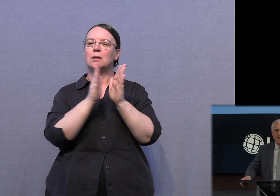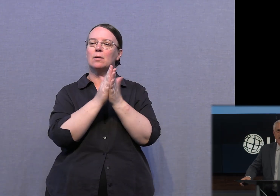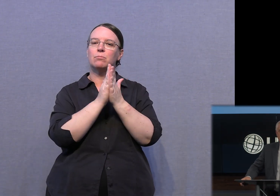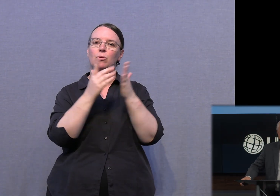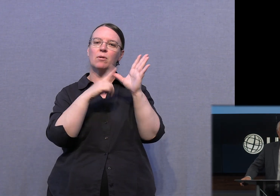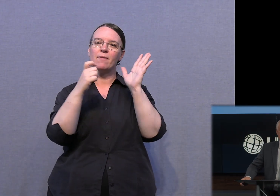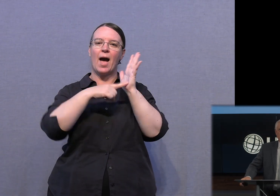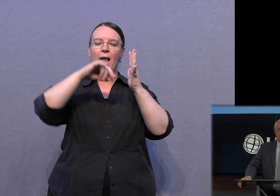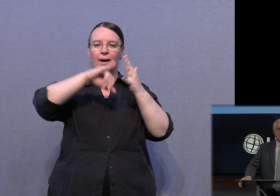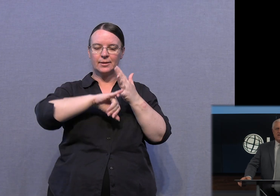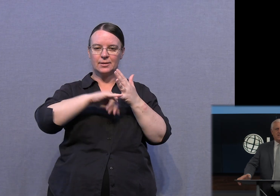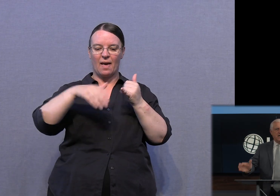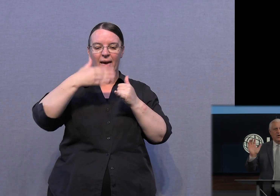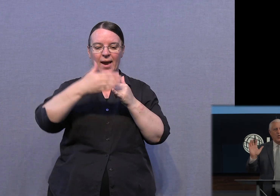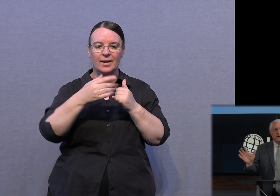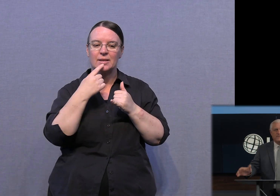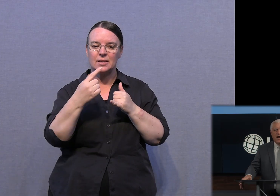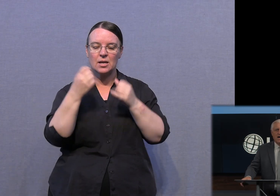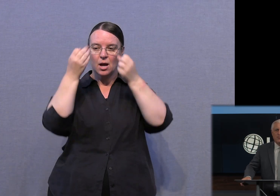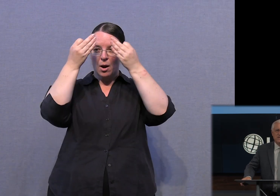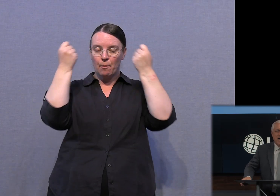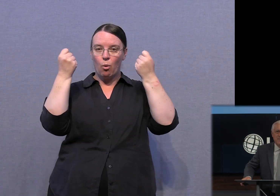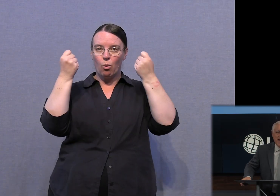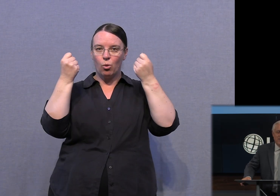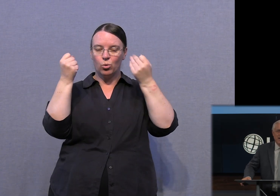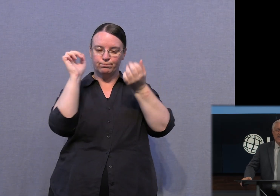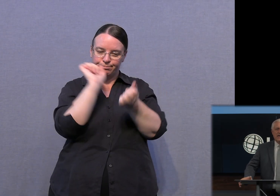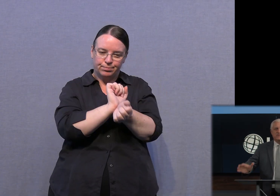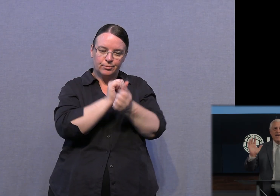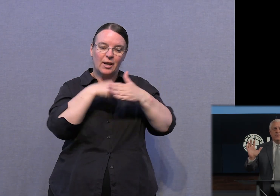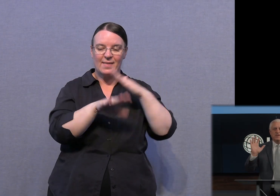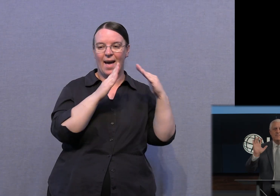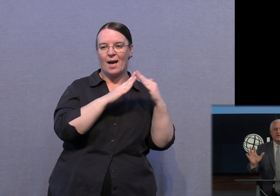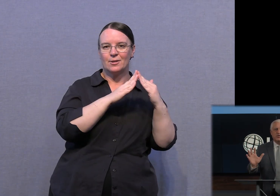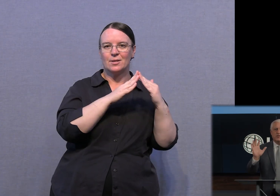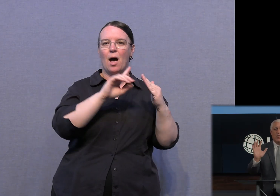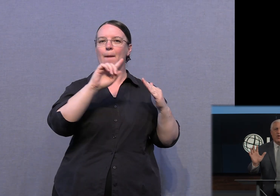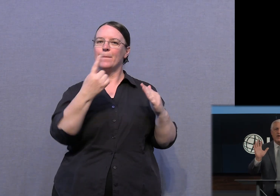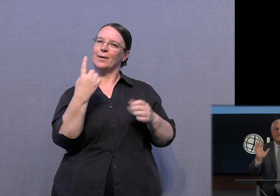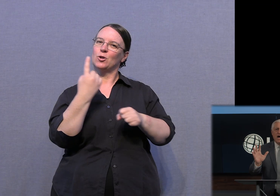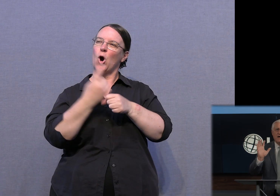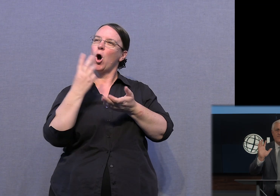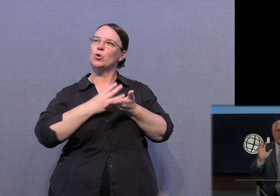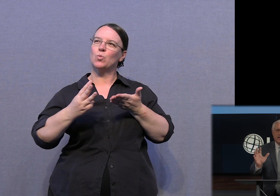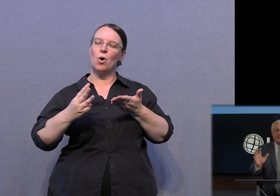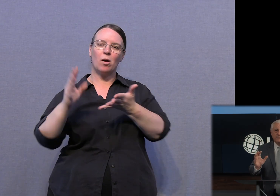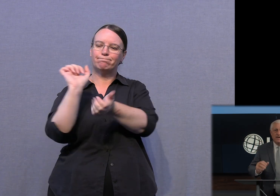Rome. But it also ends by saying the word of God was not bound. He was able to minister the word of God freely.